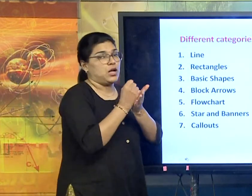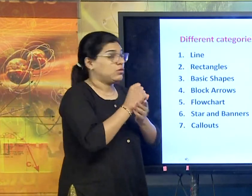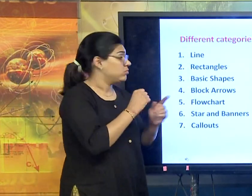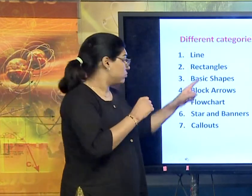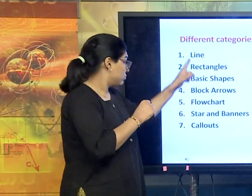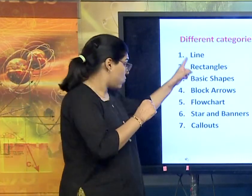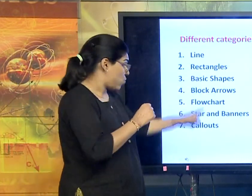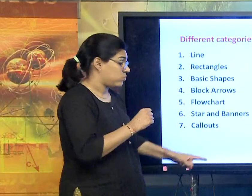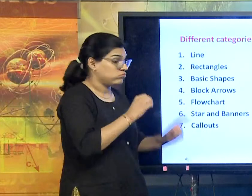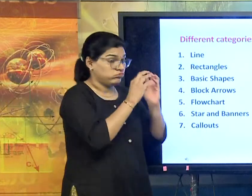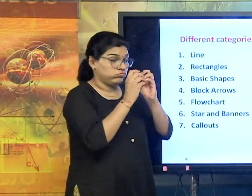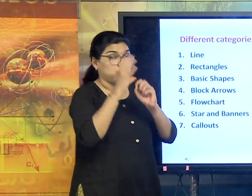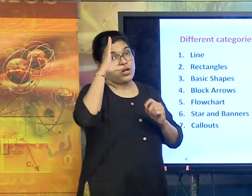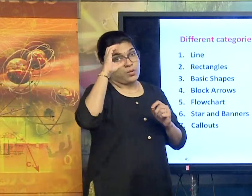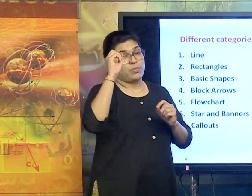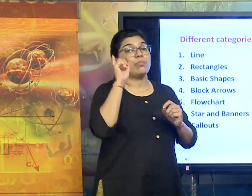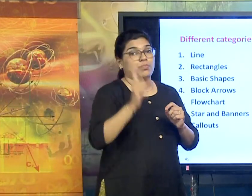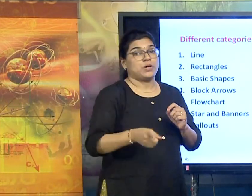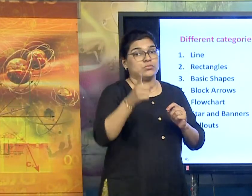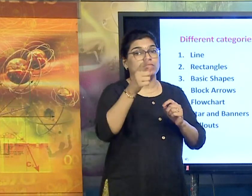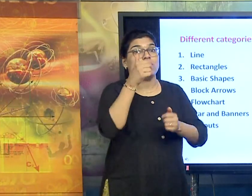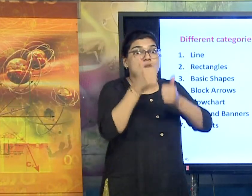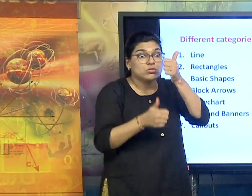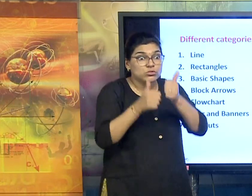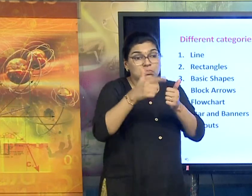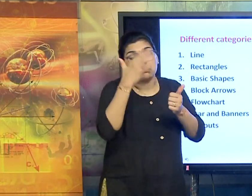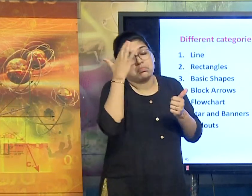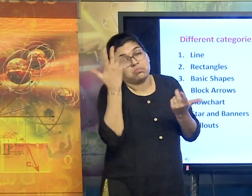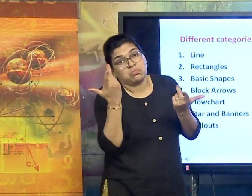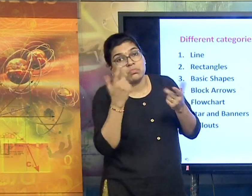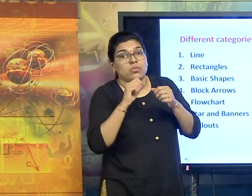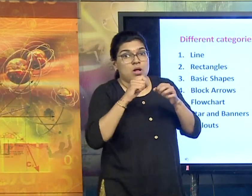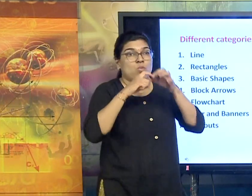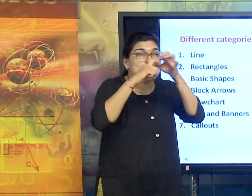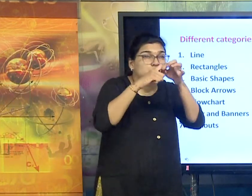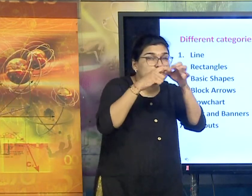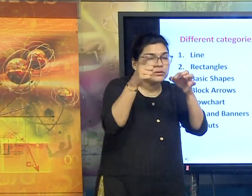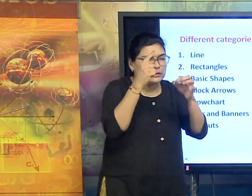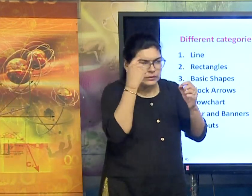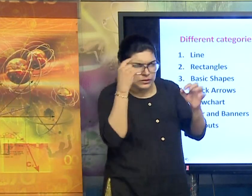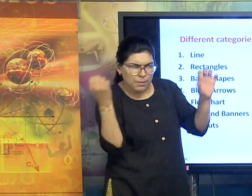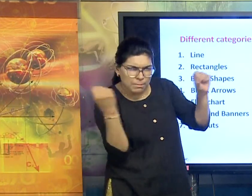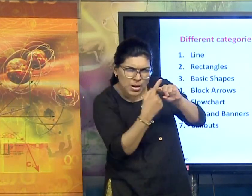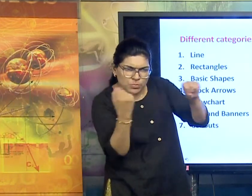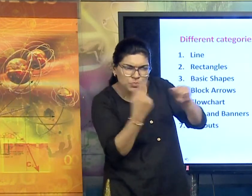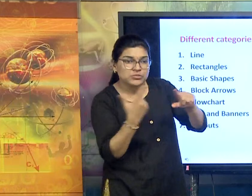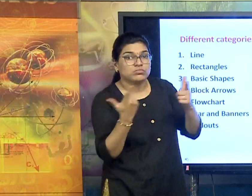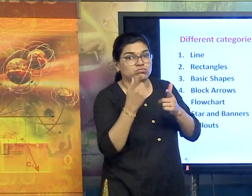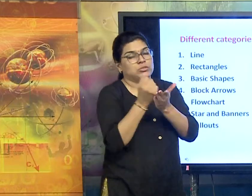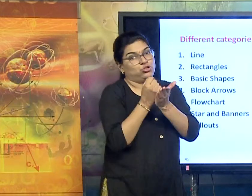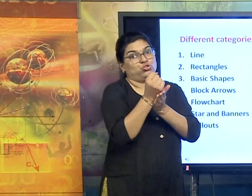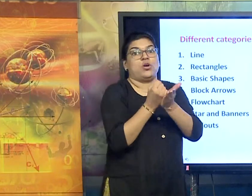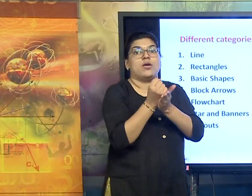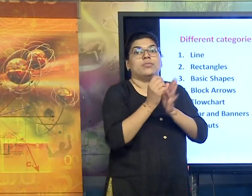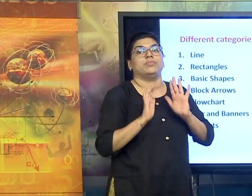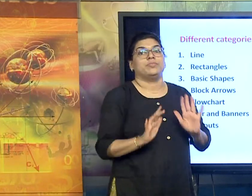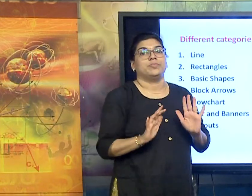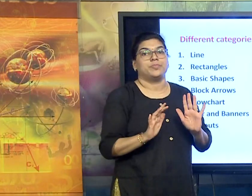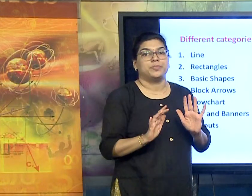basic shapes, black arrows. These are all very simple, but you need to try all these